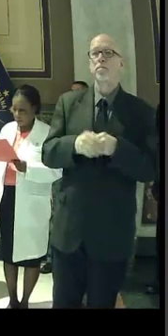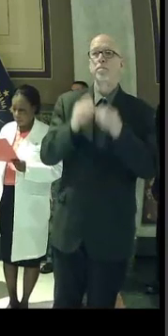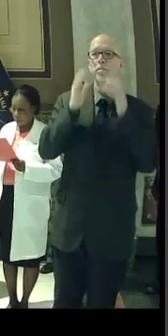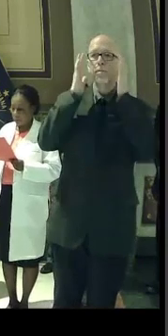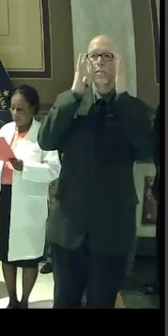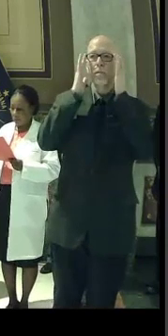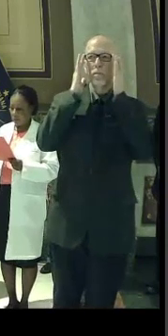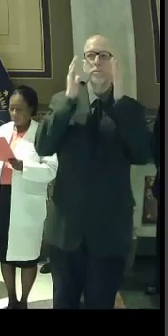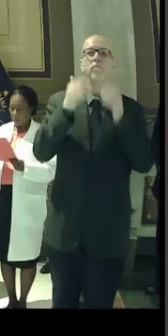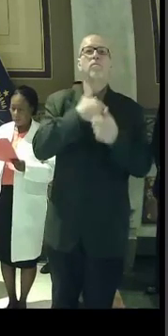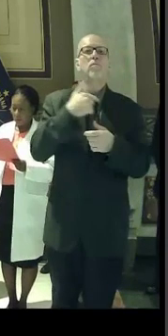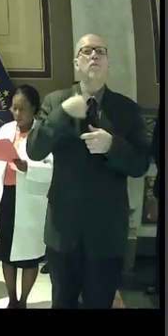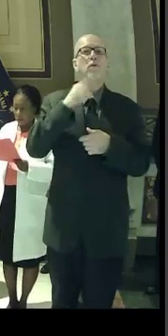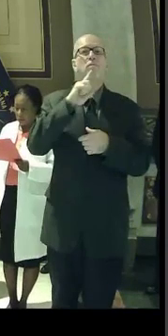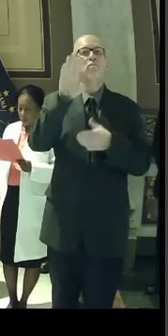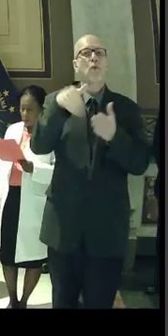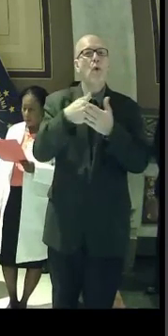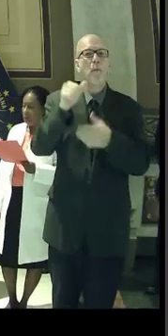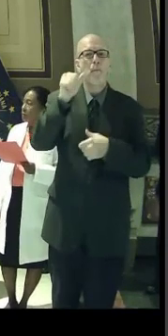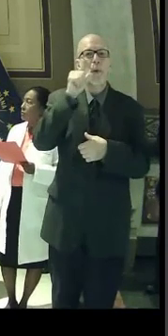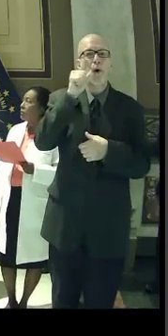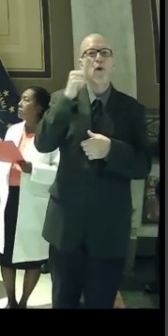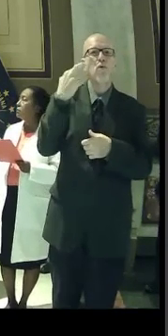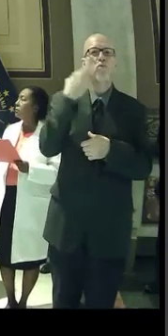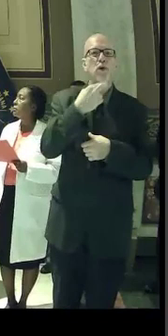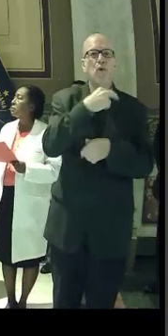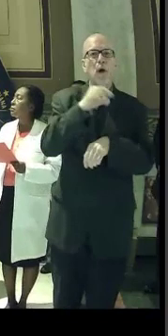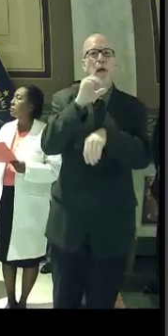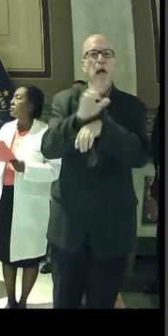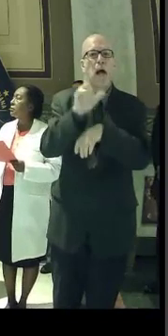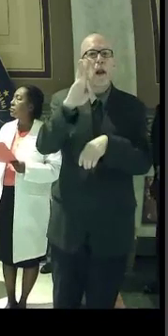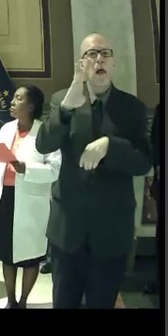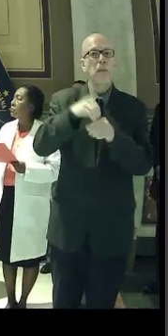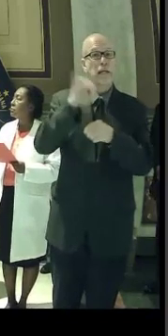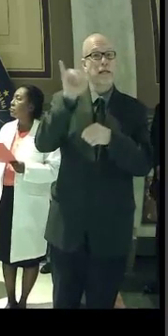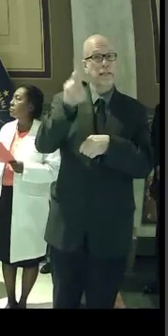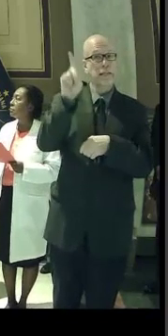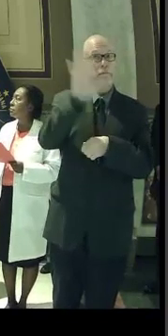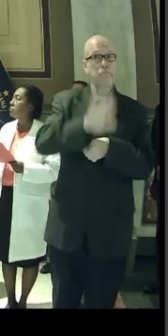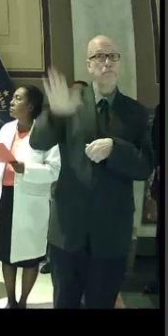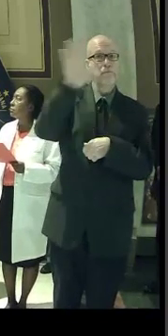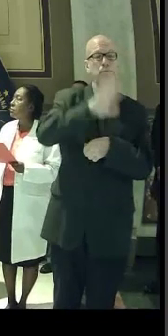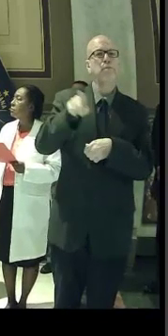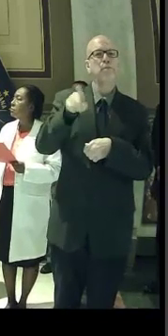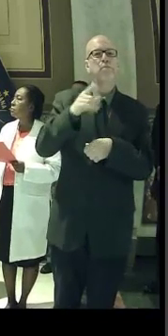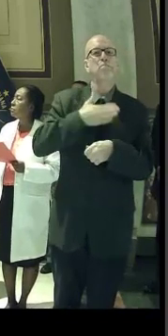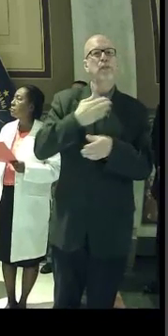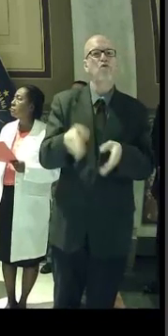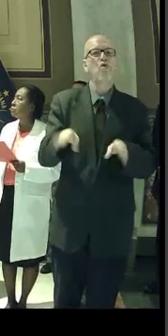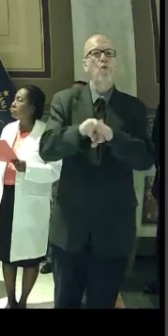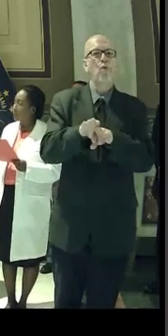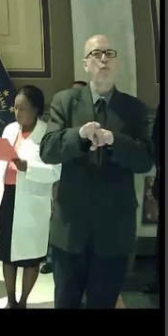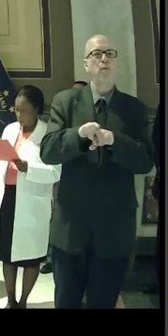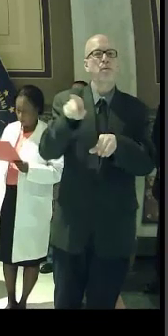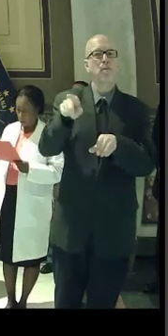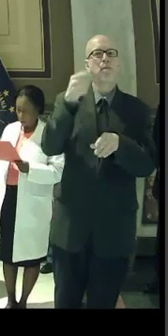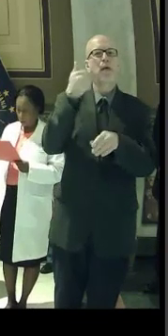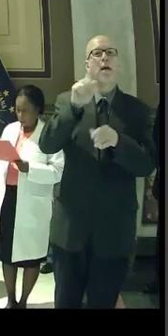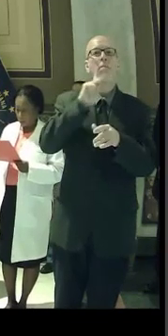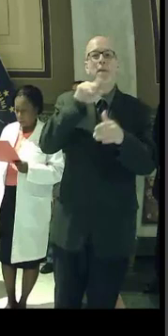We've directed all bars, restaurants, nightclubs throughout the state of Indiana to close their